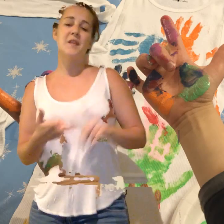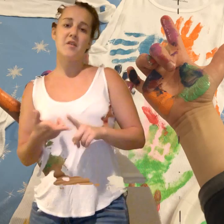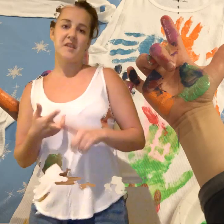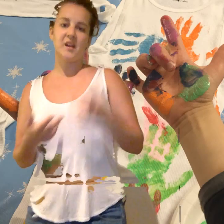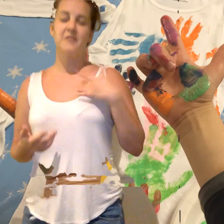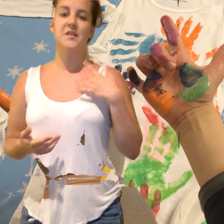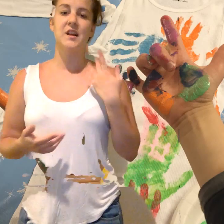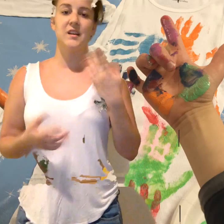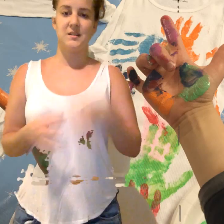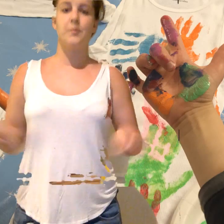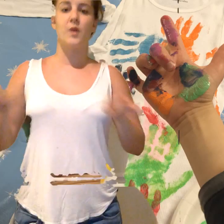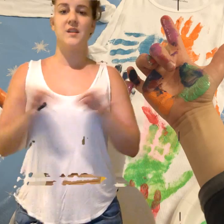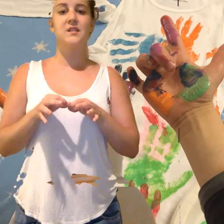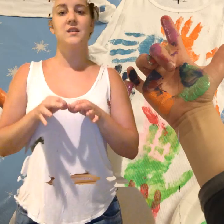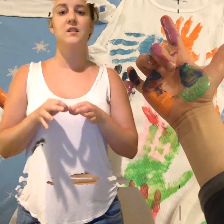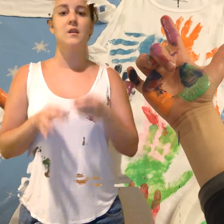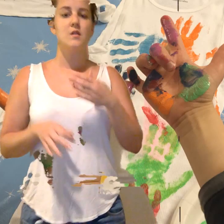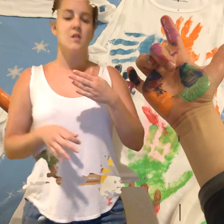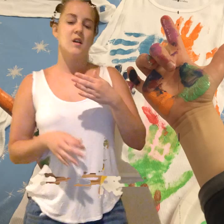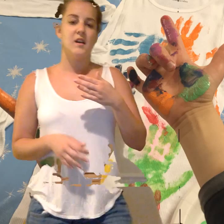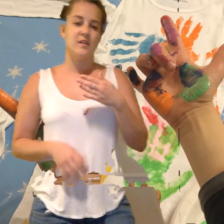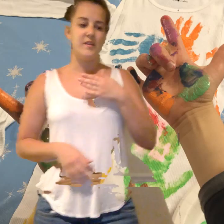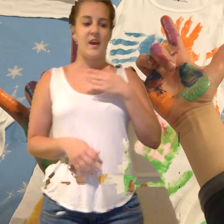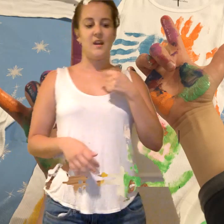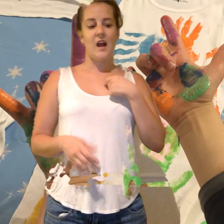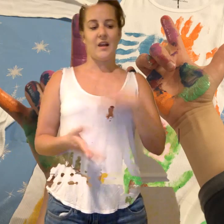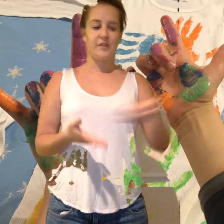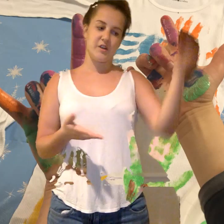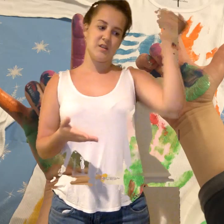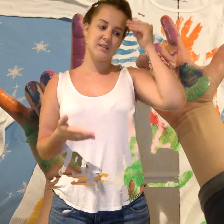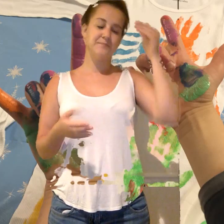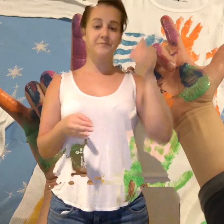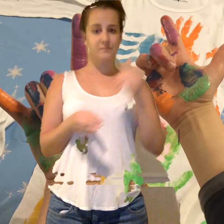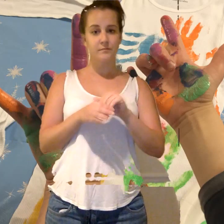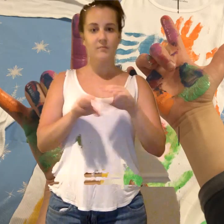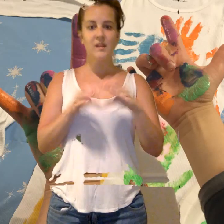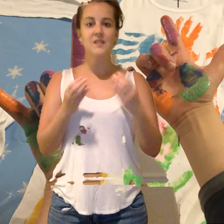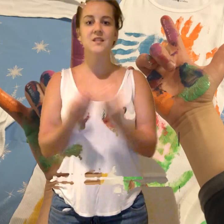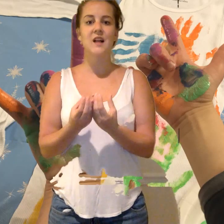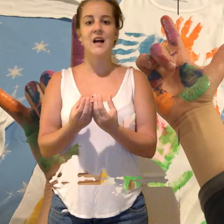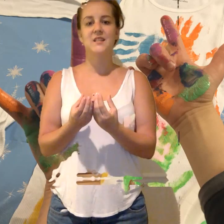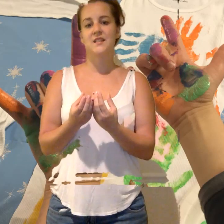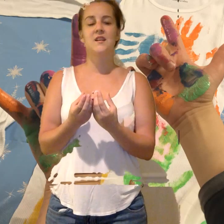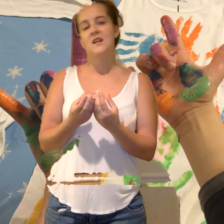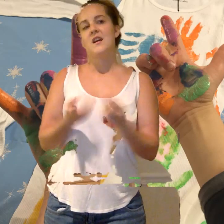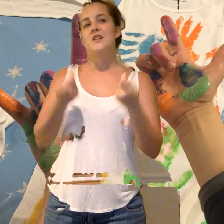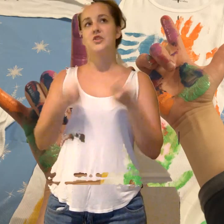Another thing I feel like is important that I learned in this class is